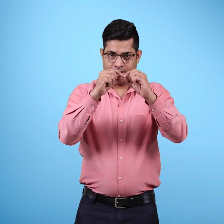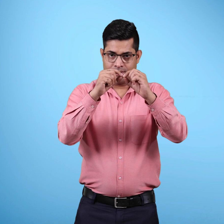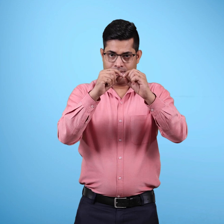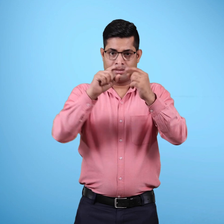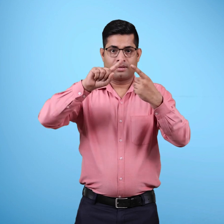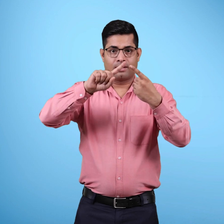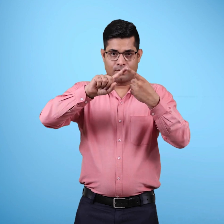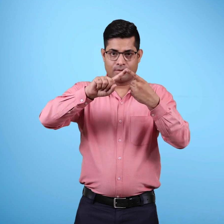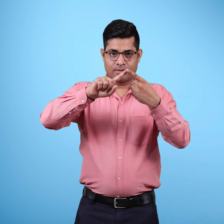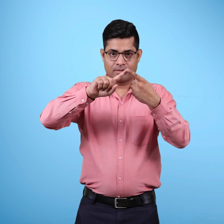gourd plants,